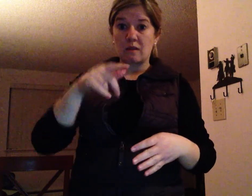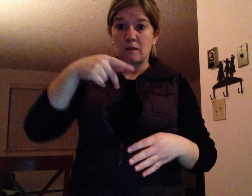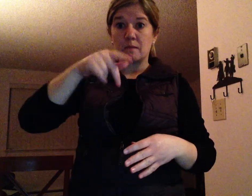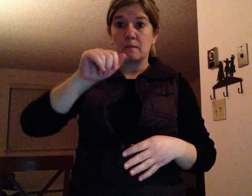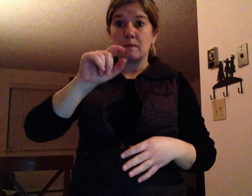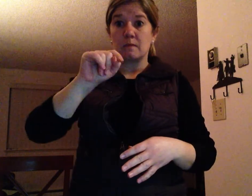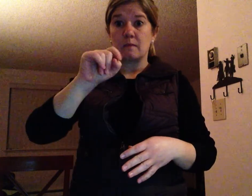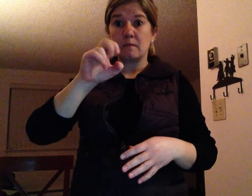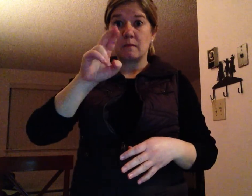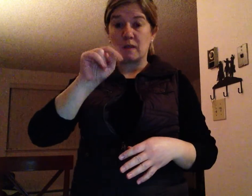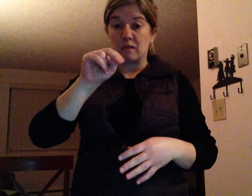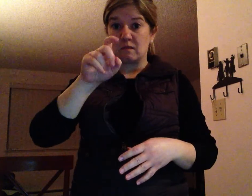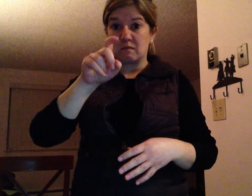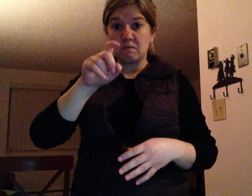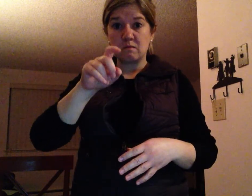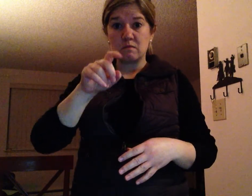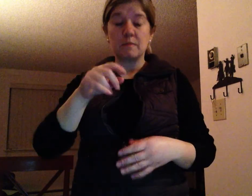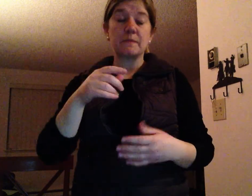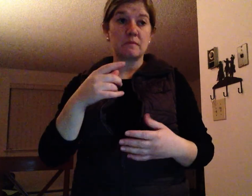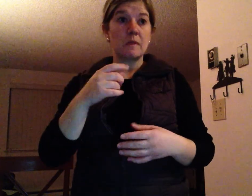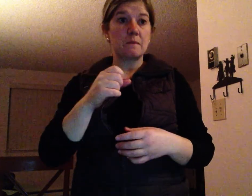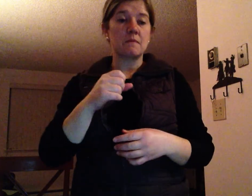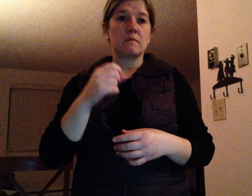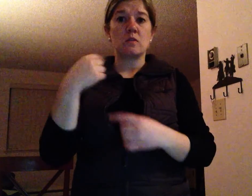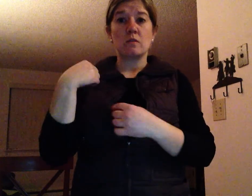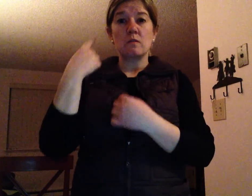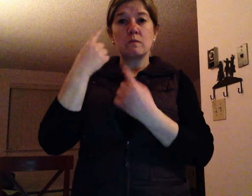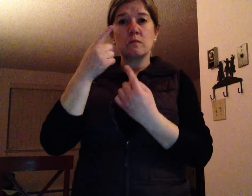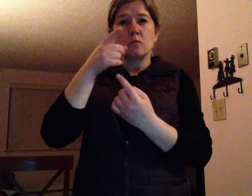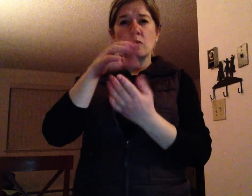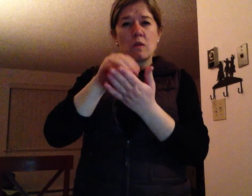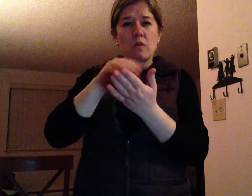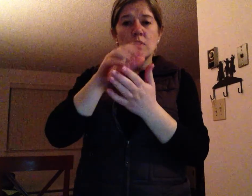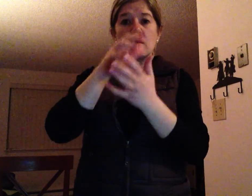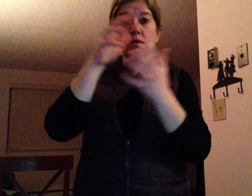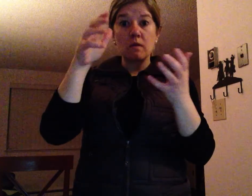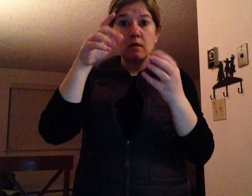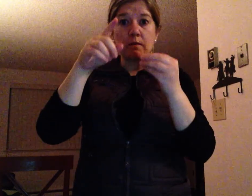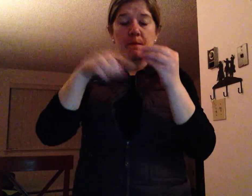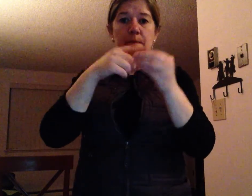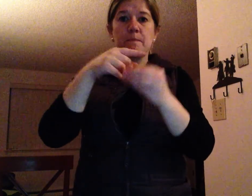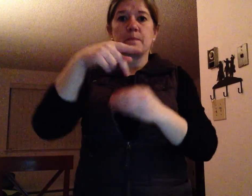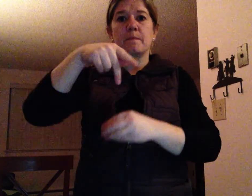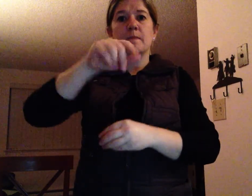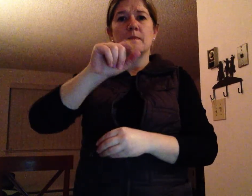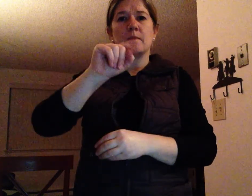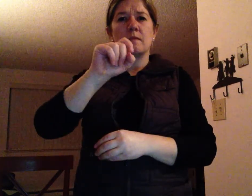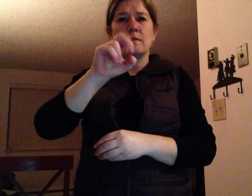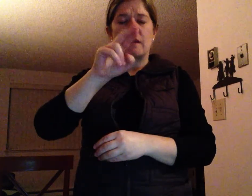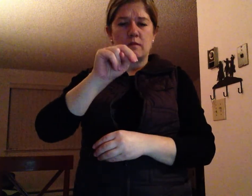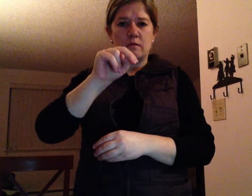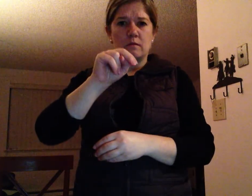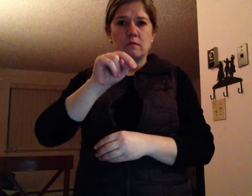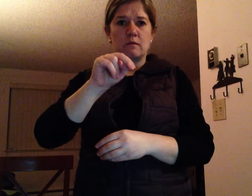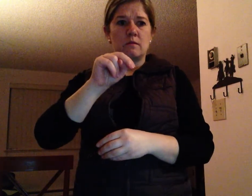Right. And we've been doing a lot of work with patterns, haven't we? Some of those morning puzzles that we do continue the pattern. Patterning is fun.